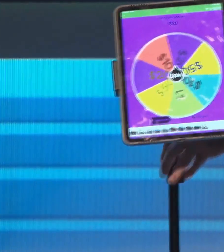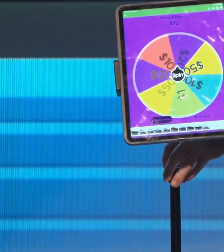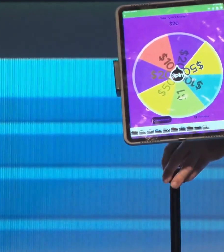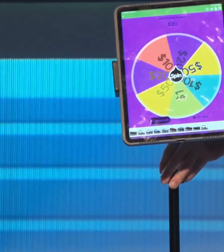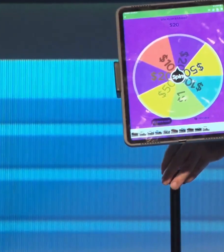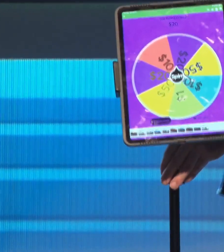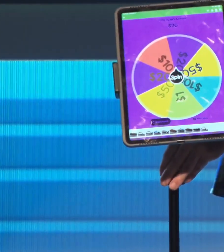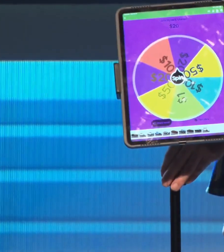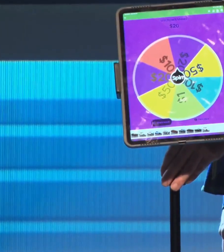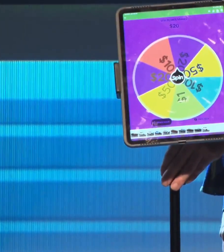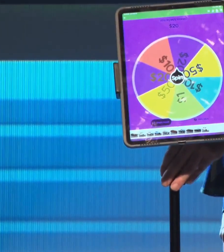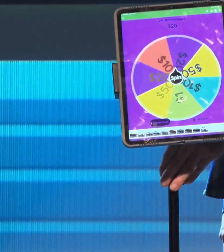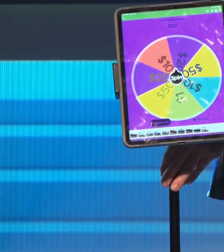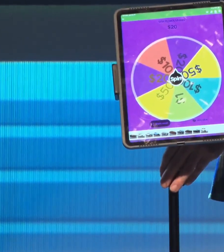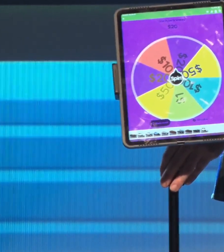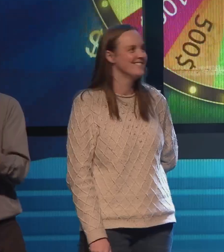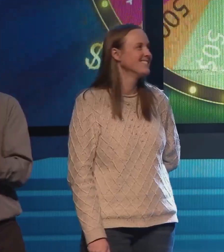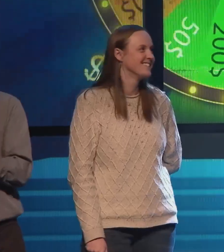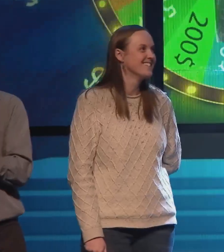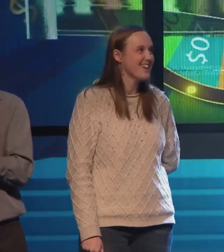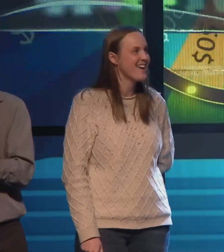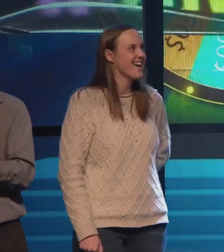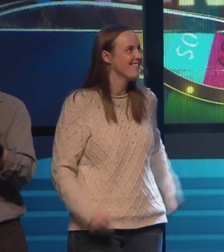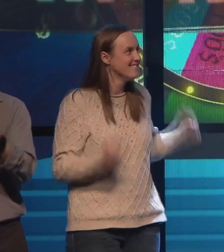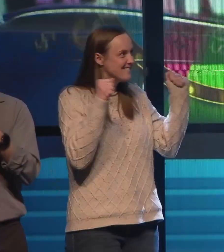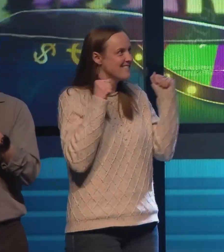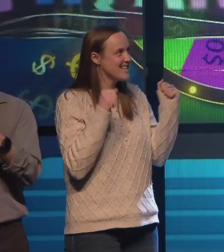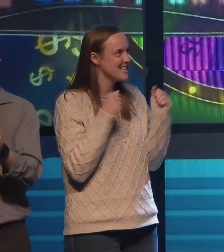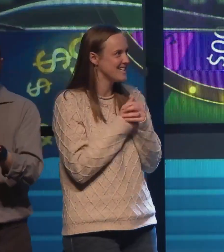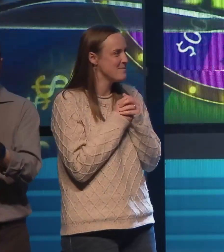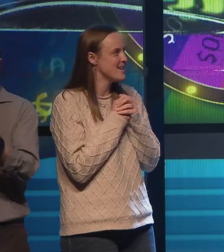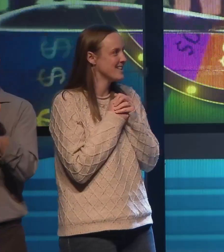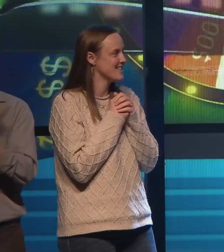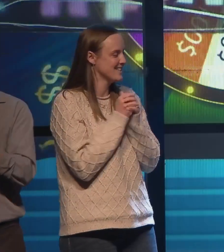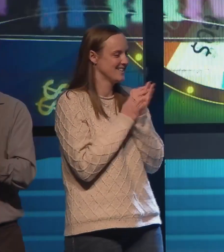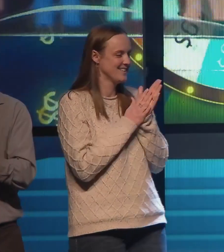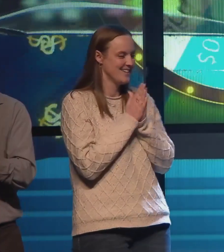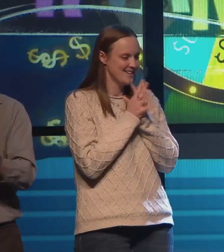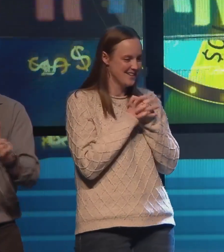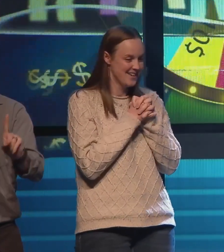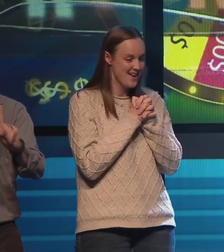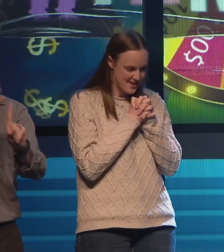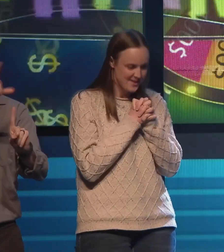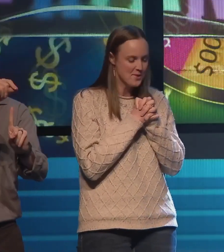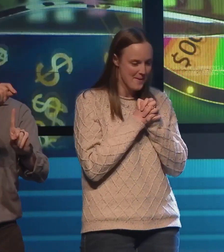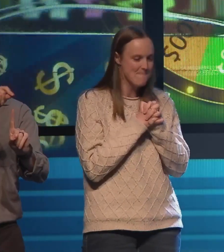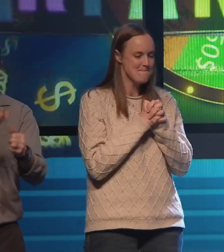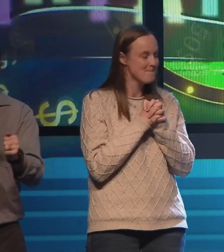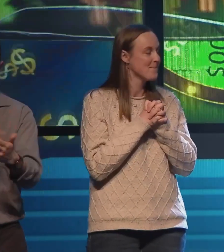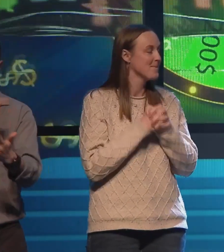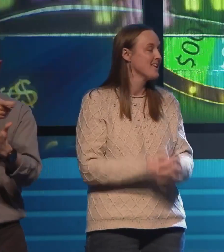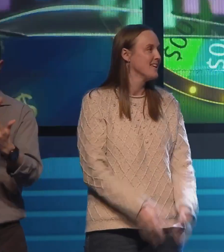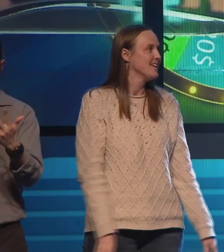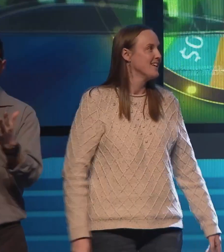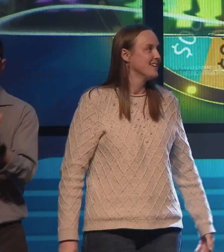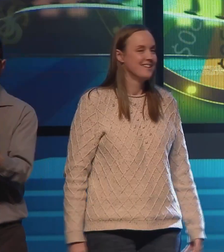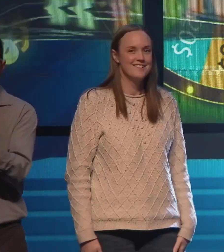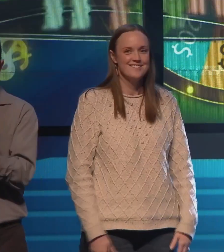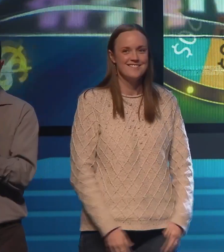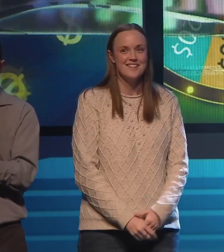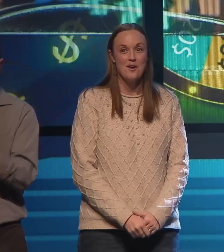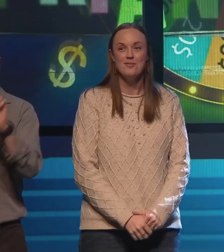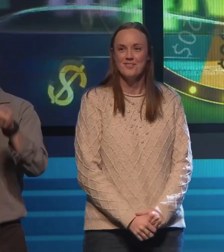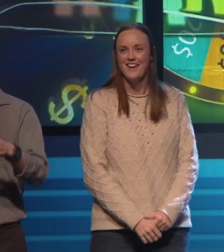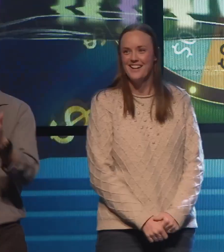for $60 today. Okay. All right, so each question will be worth $20. And you can phone a